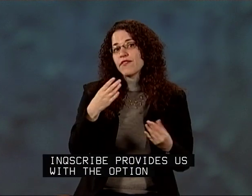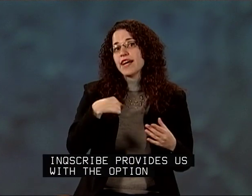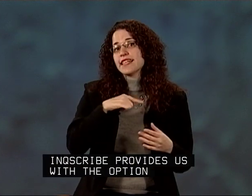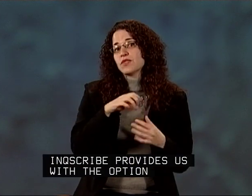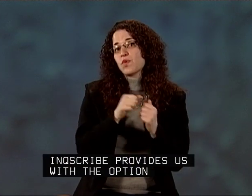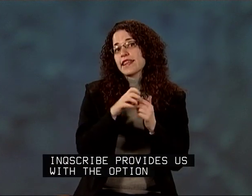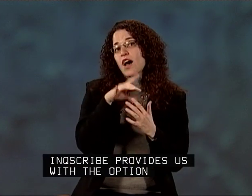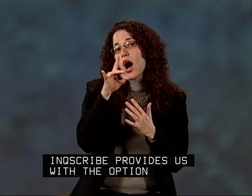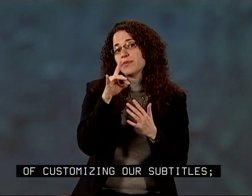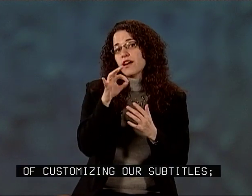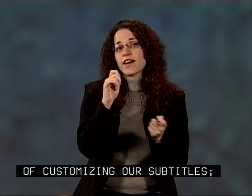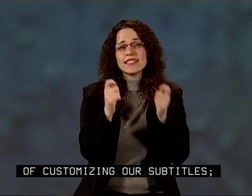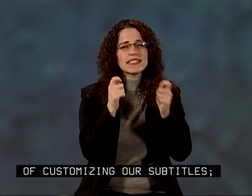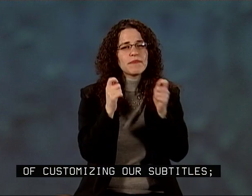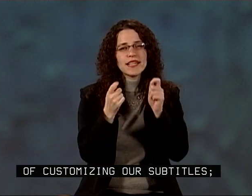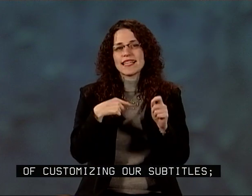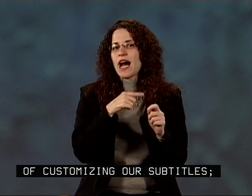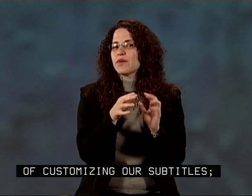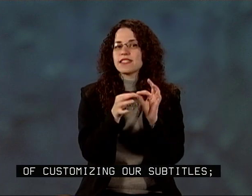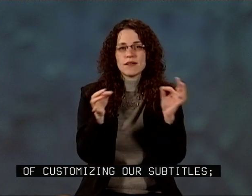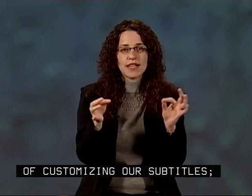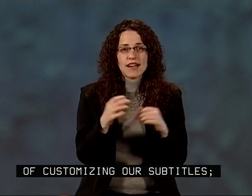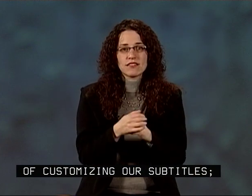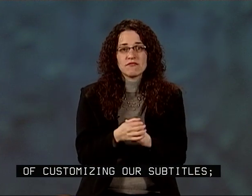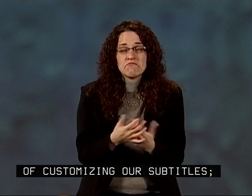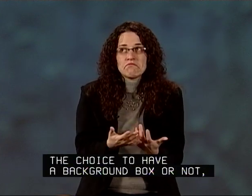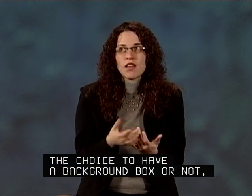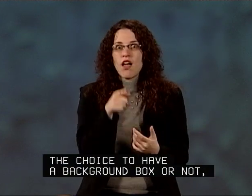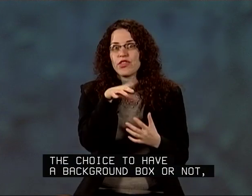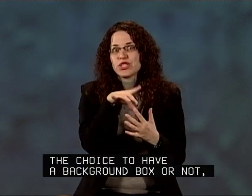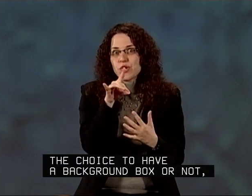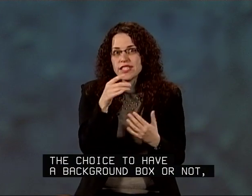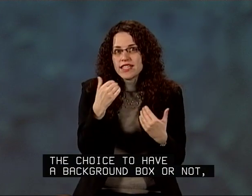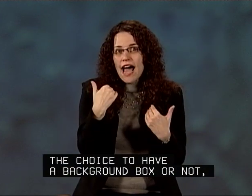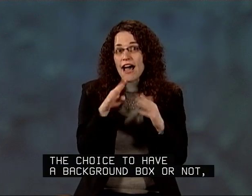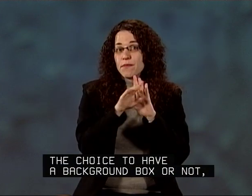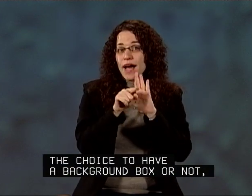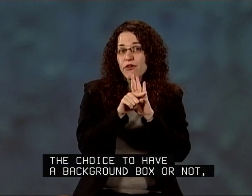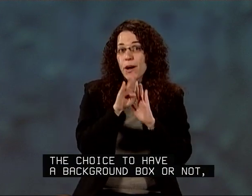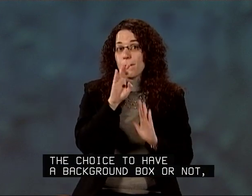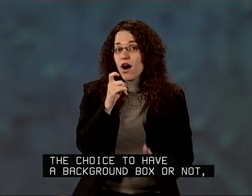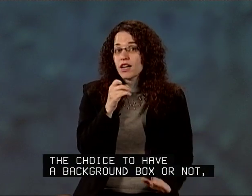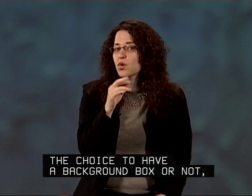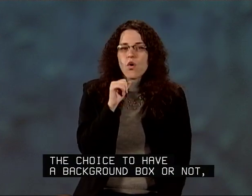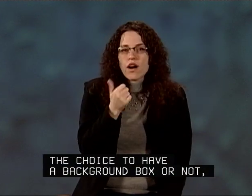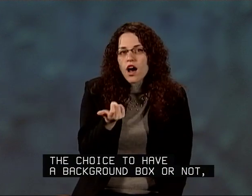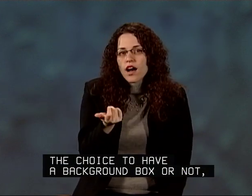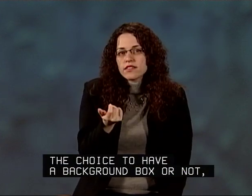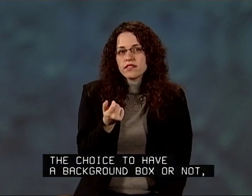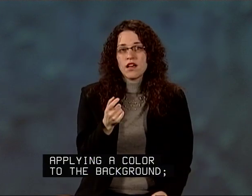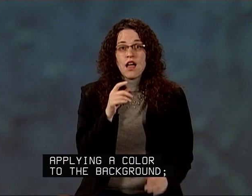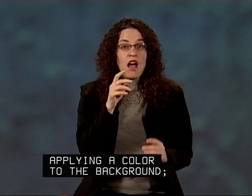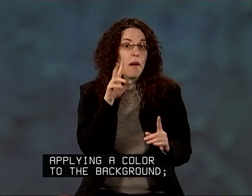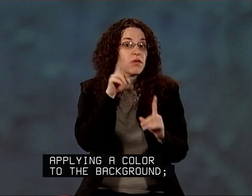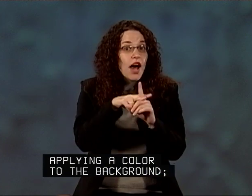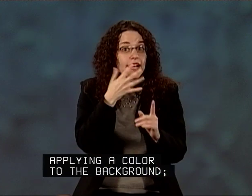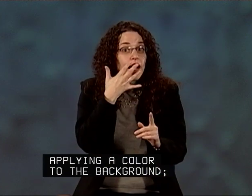provides us with the option of customizing our subtitles, the choice to have a background box or not, applying a